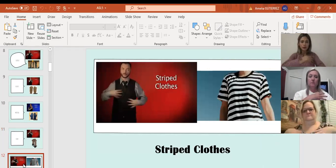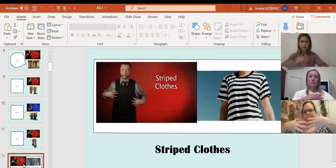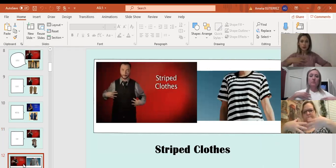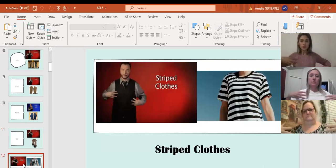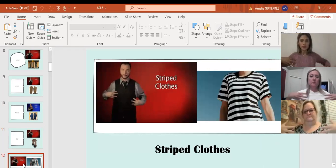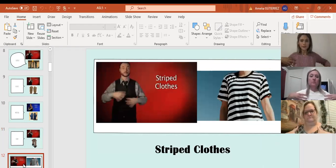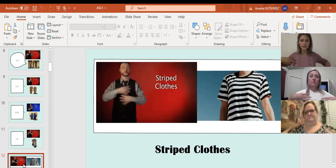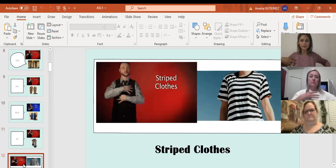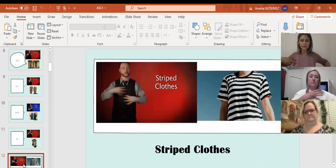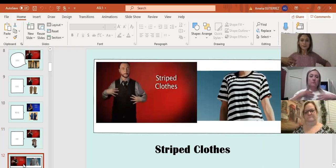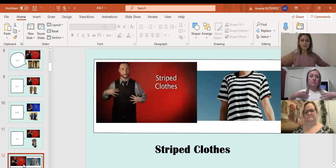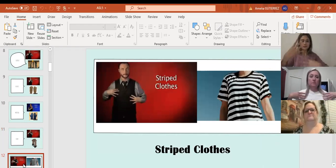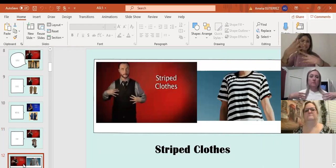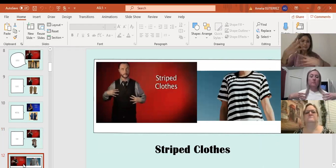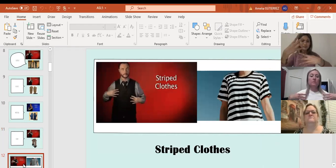Stripes.